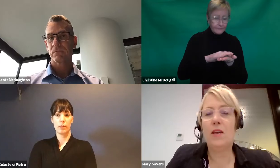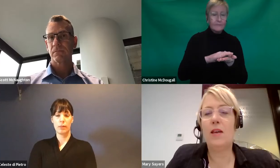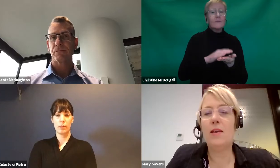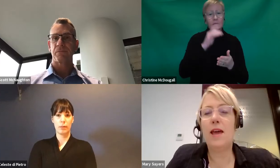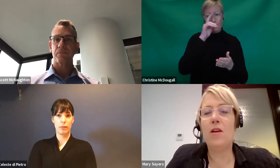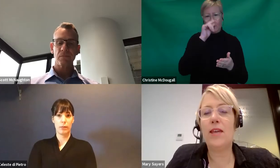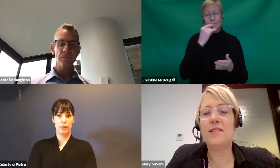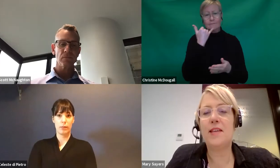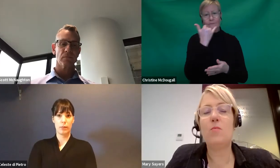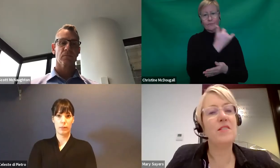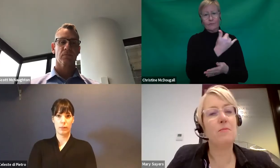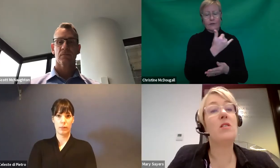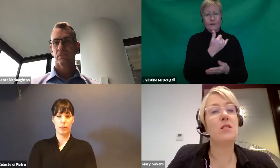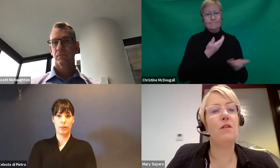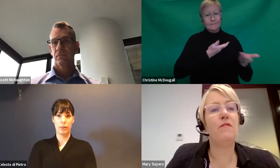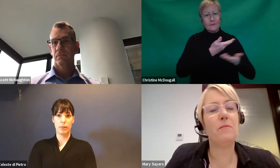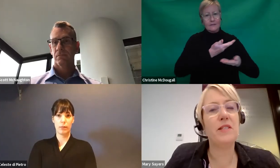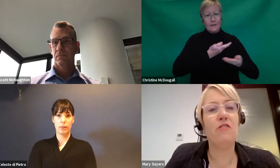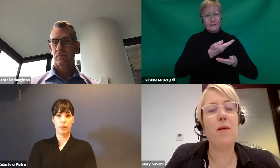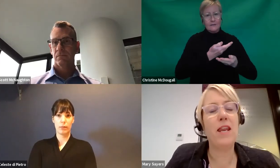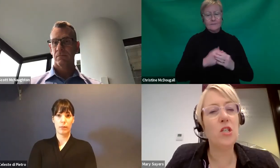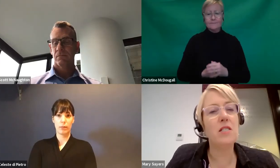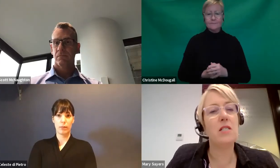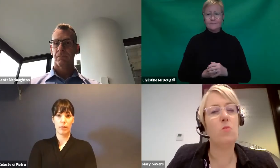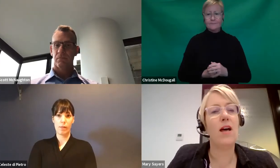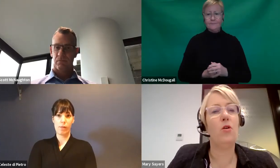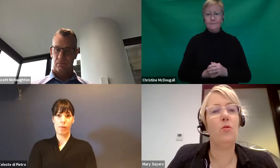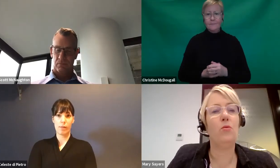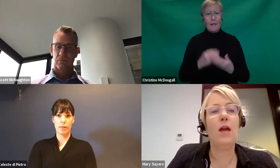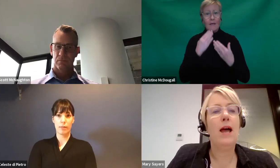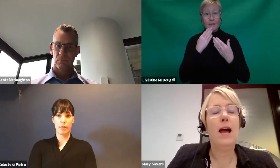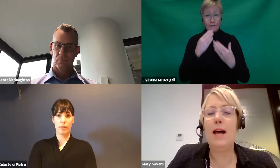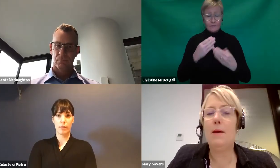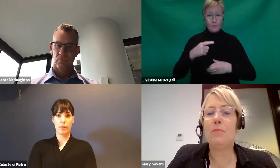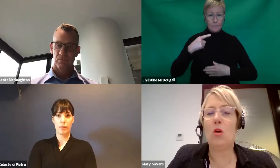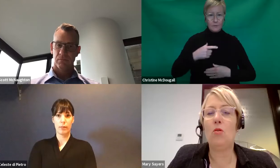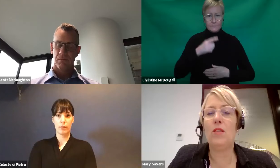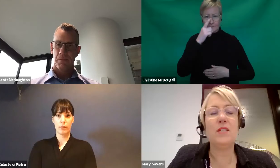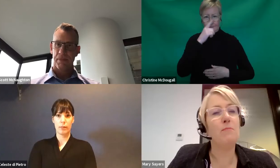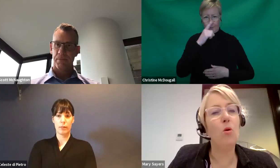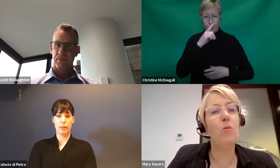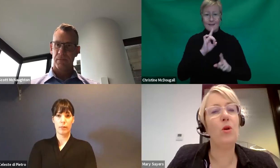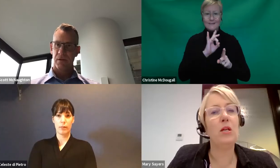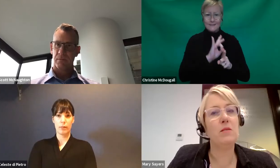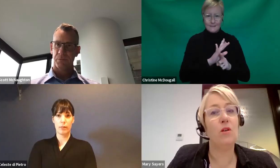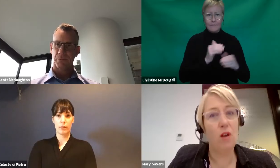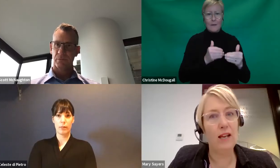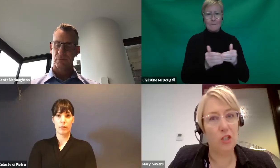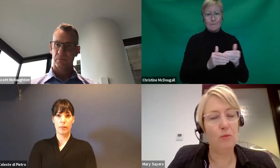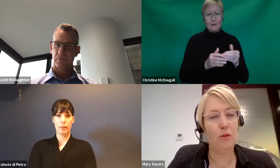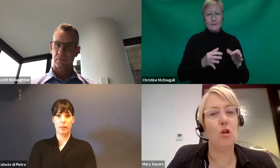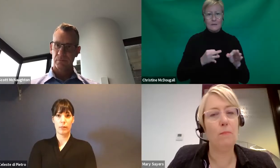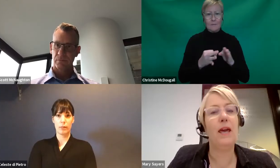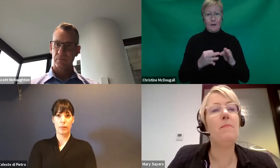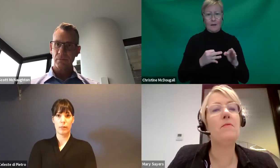Terrific. And I guess there was some concern from self-managers as well, who their support workers were not